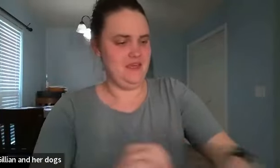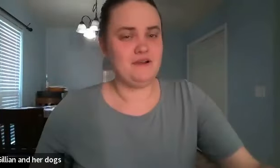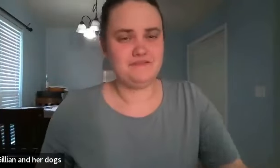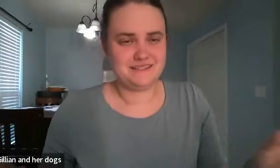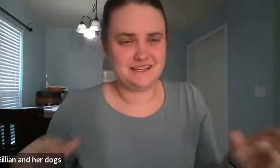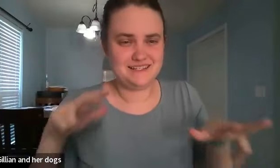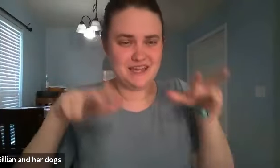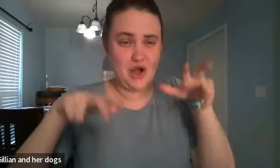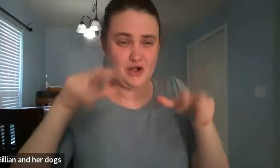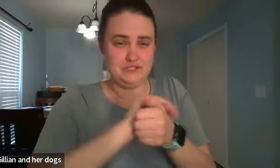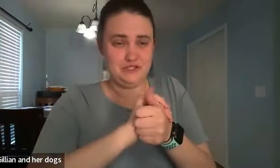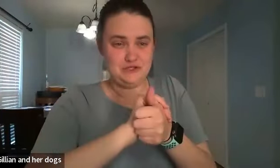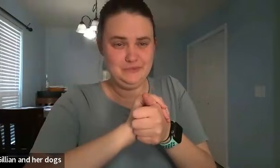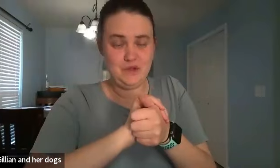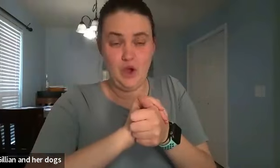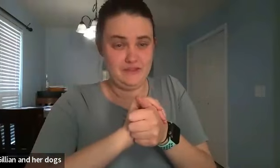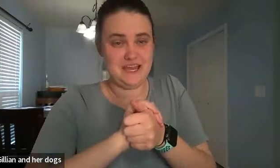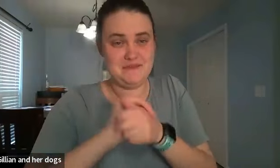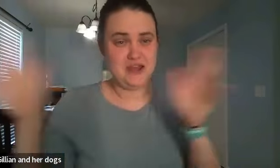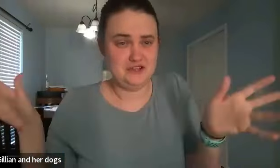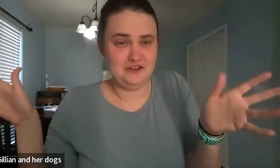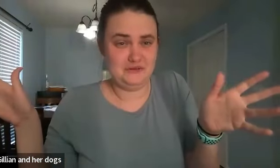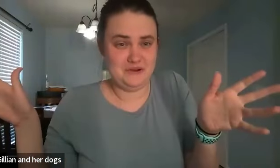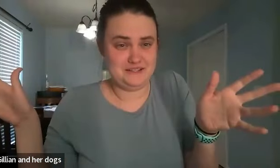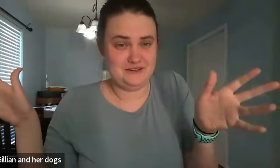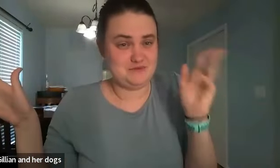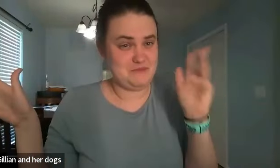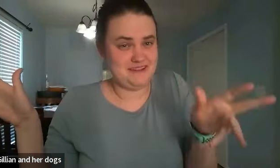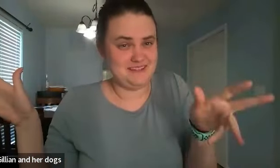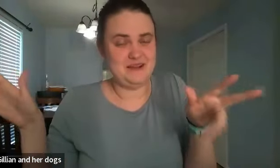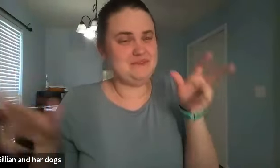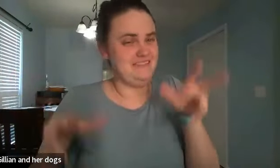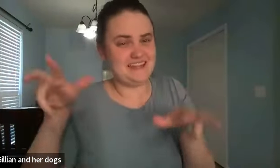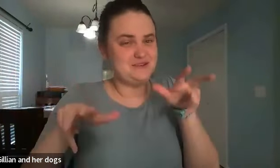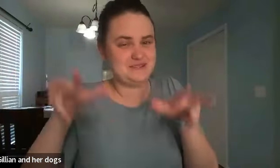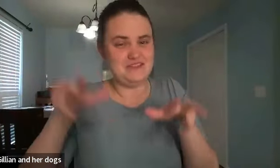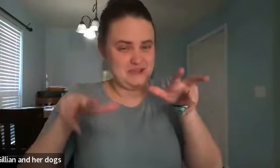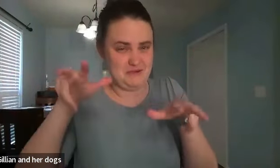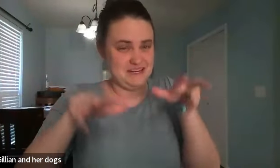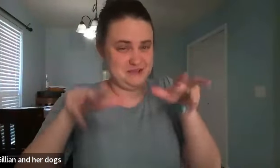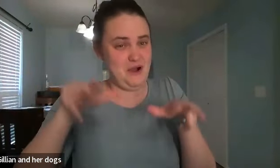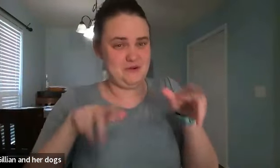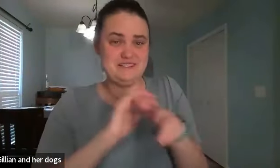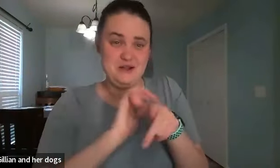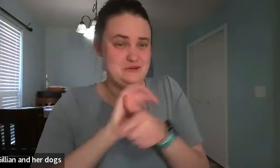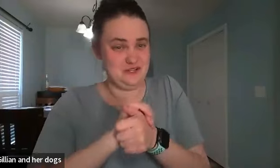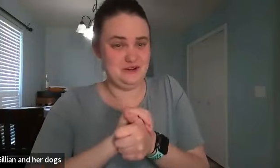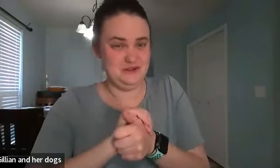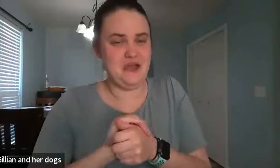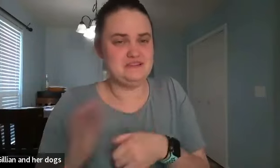My friends and I used to say awkward turtle all the time. I know y'all don't know what turtle is. We're about to learn it, but like, that's always what I think about when I do awkward is awkward turtle. And that was